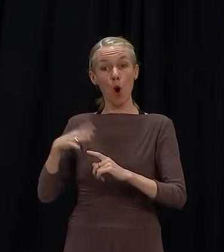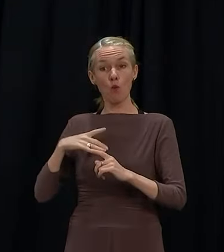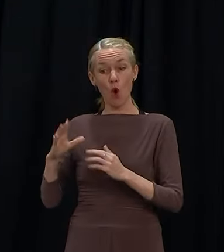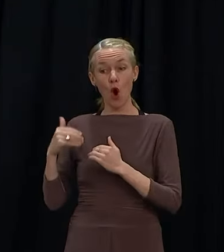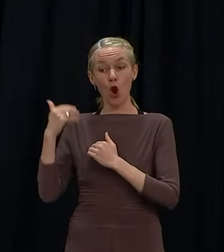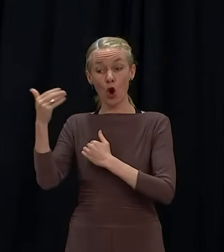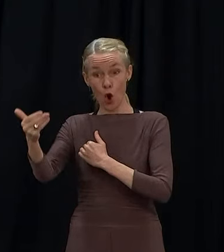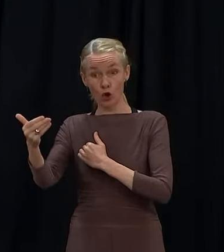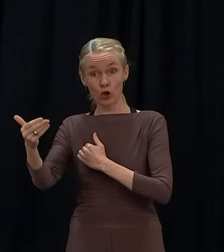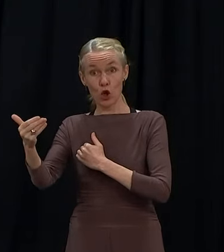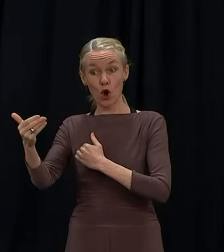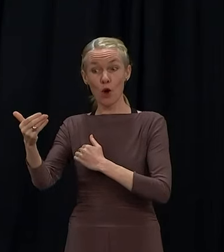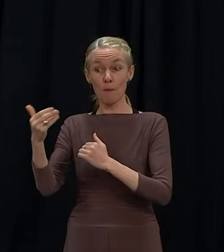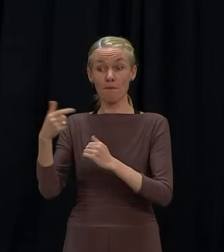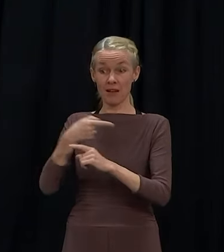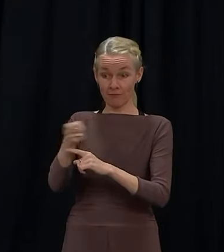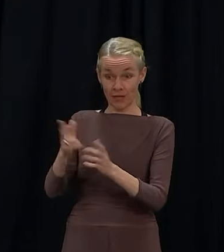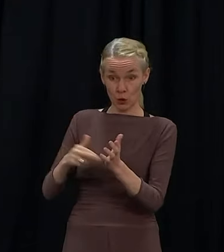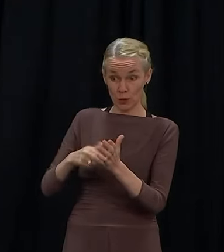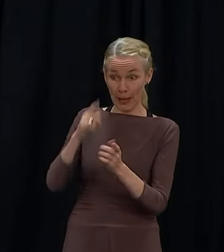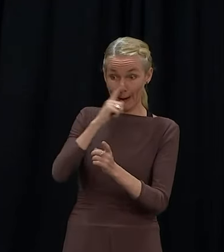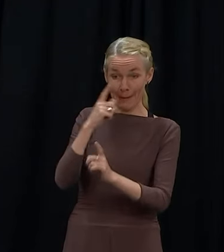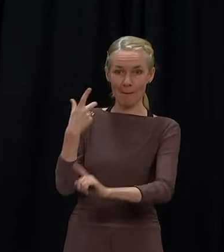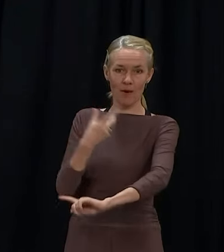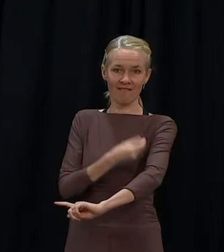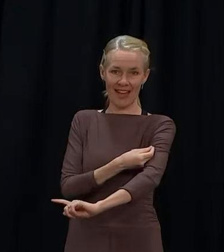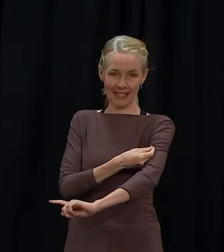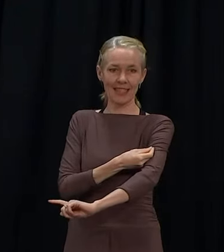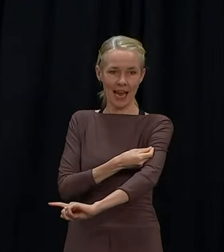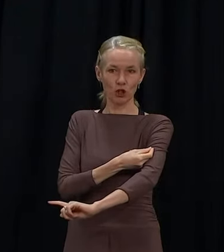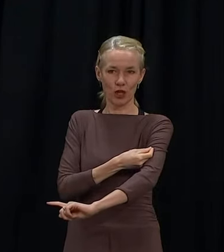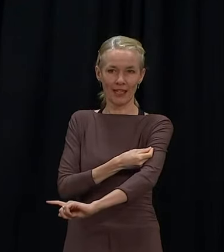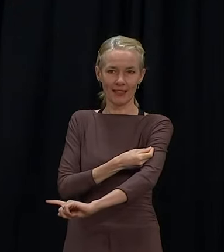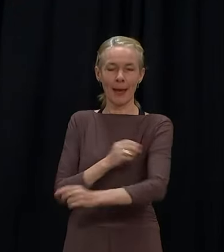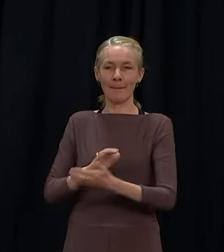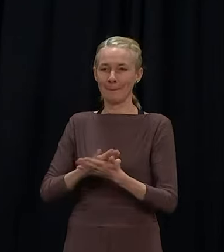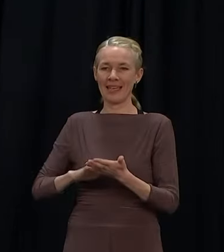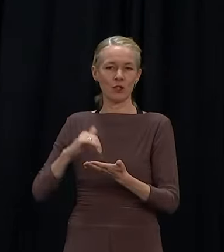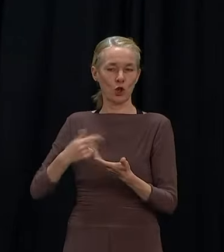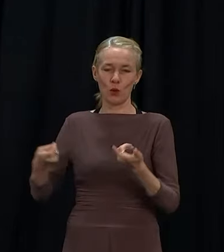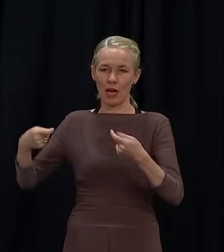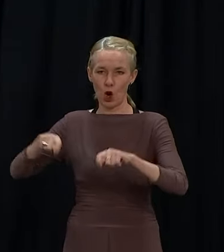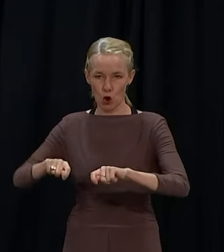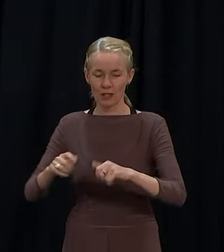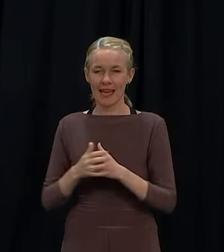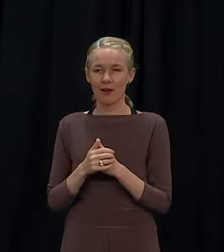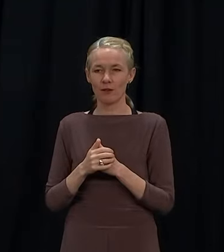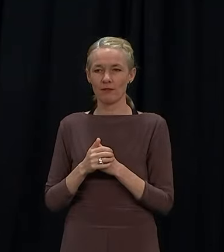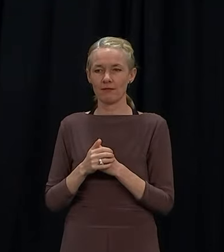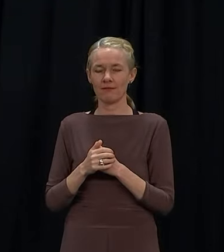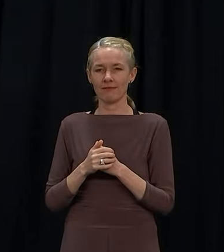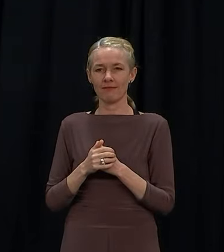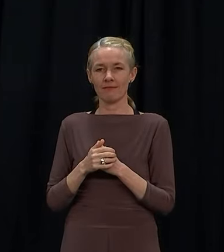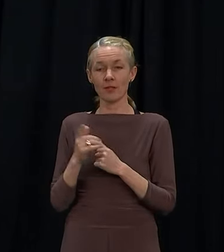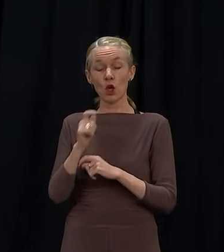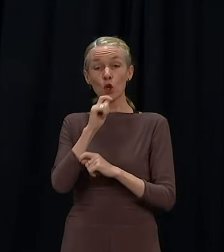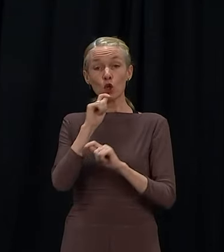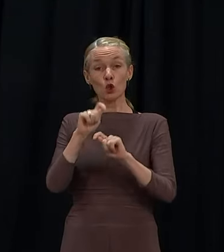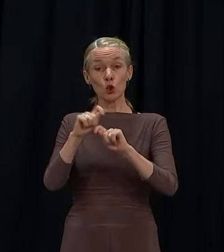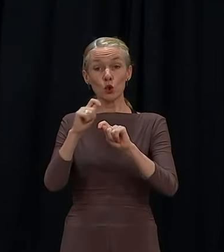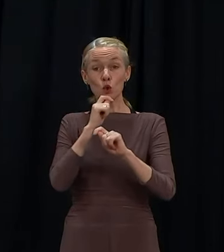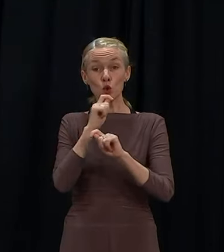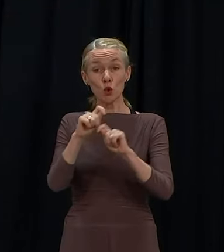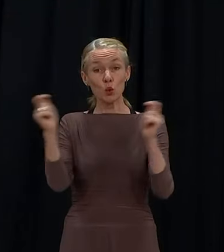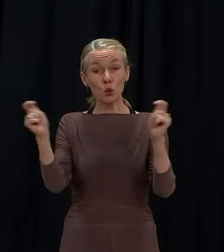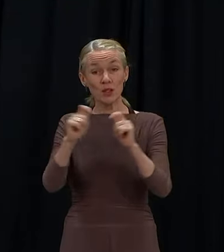it. I know there have been a lot of commentary on our strategy versus other countries' strategies. You might have heard me to respond to